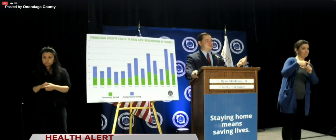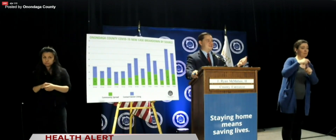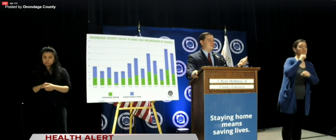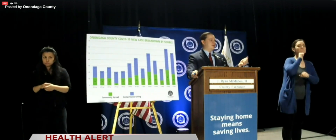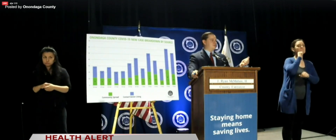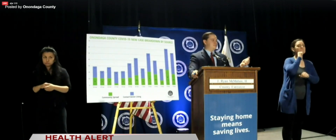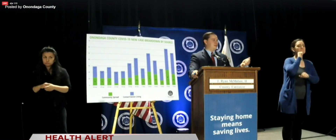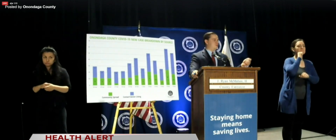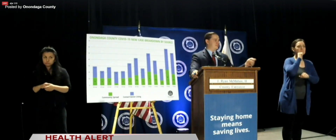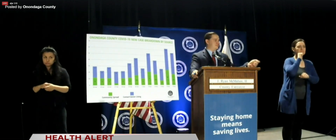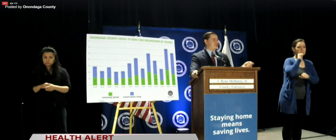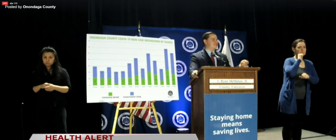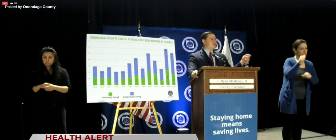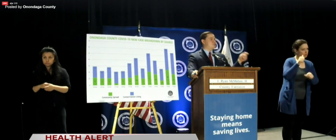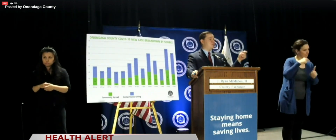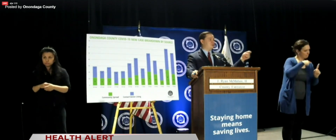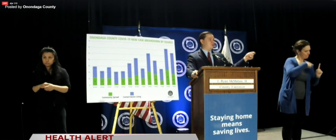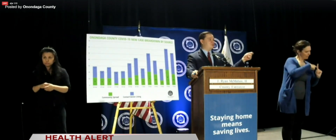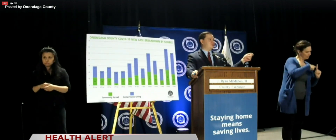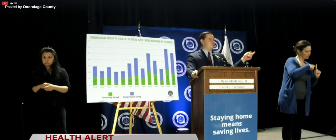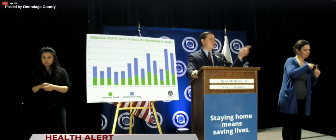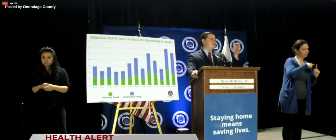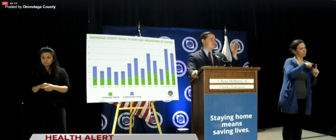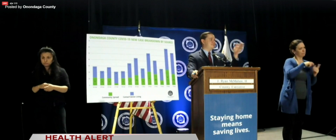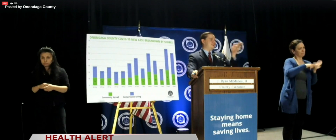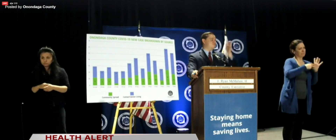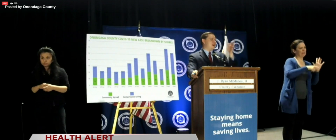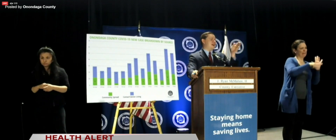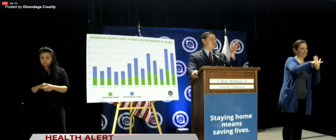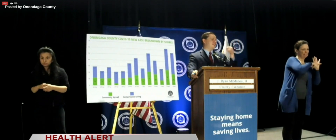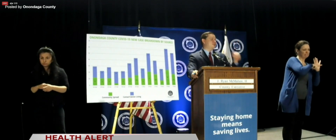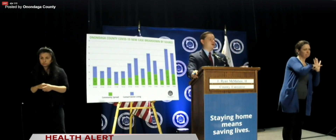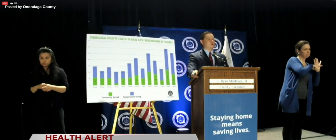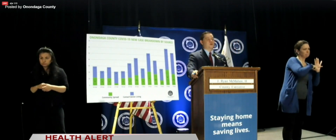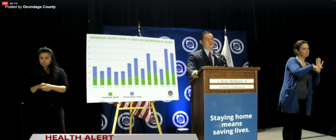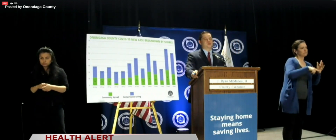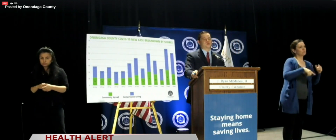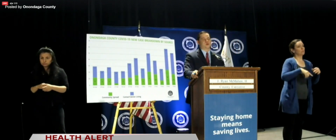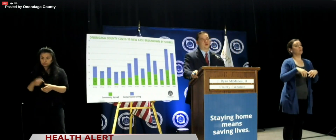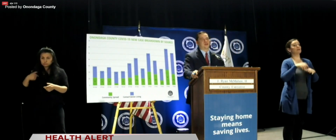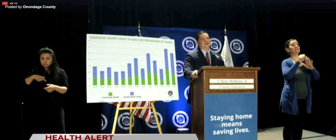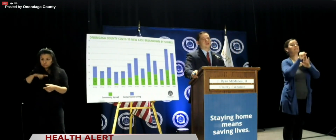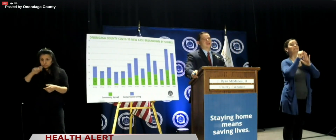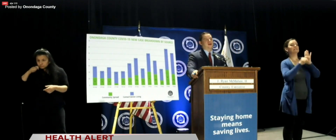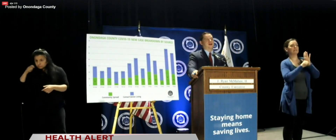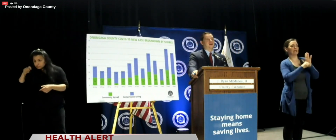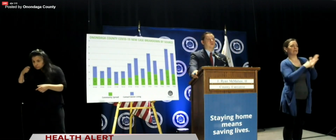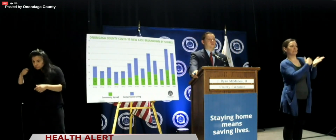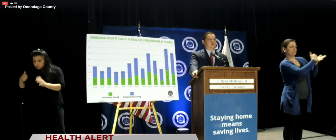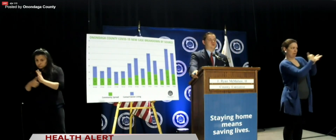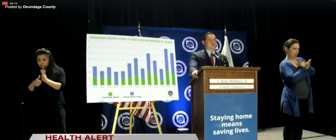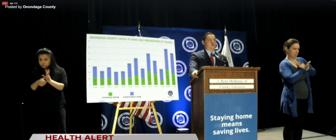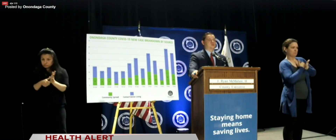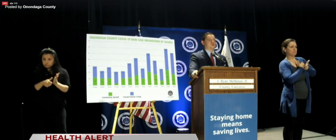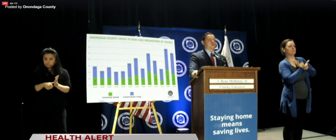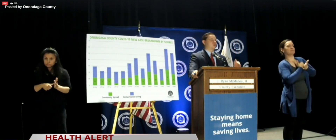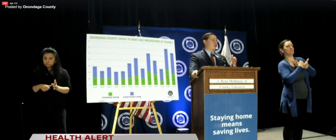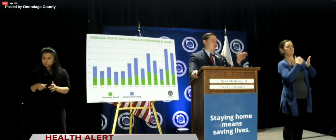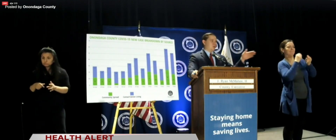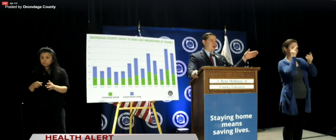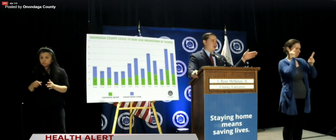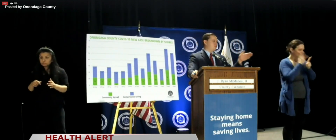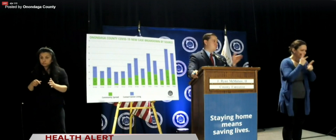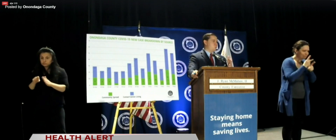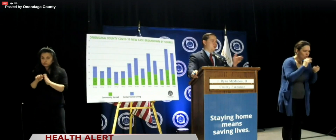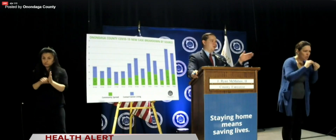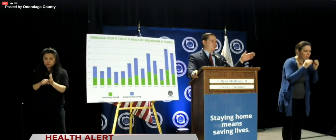the state's helping us out with this testing. They probably know those numbers and are adding it into our total. We just don't know it with nursing homes because they're doing them